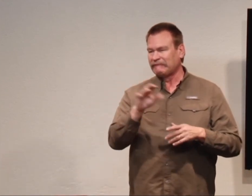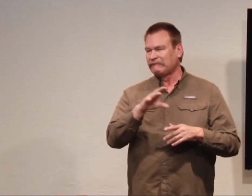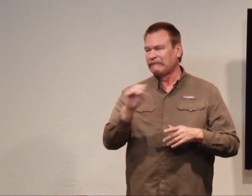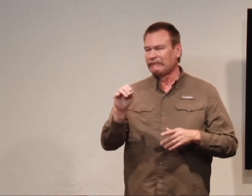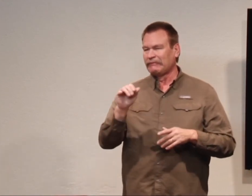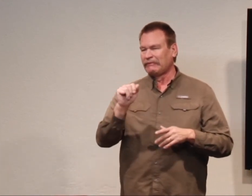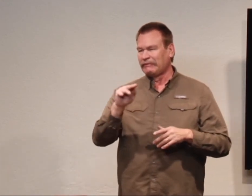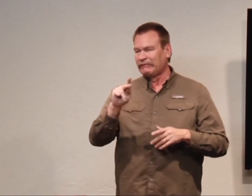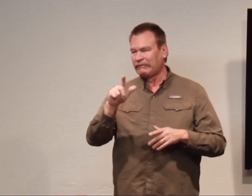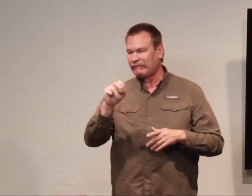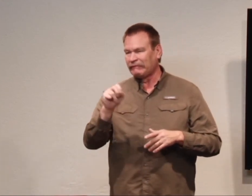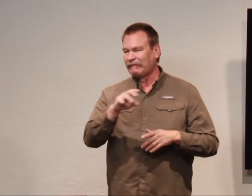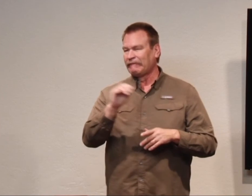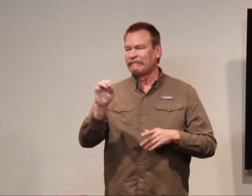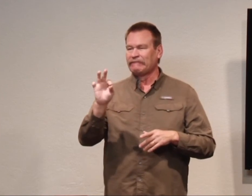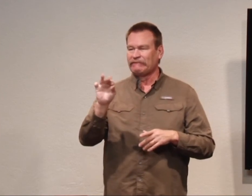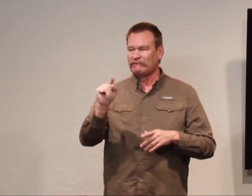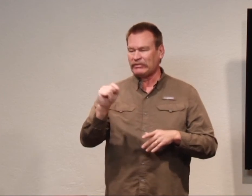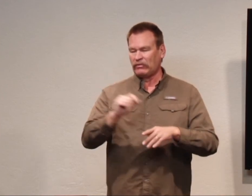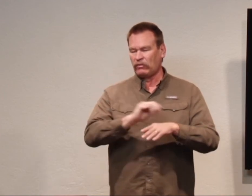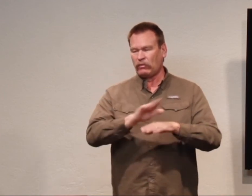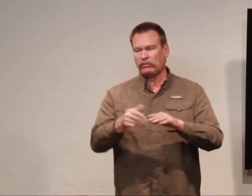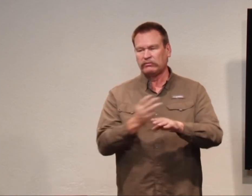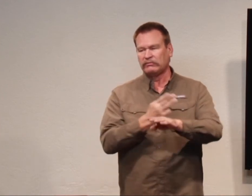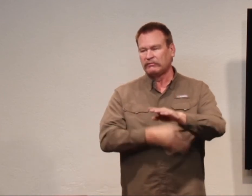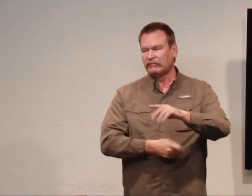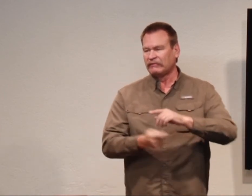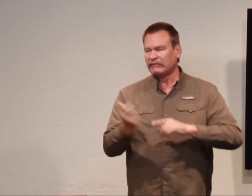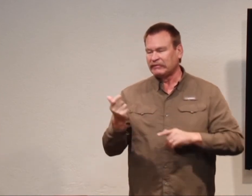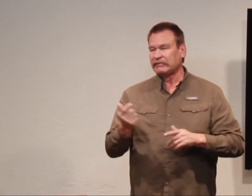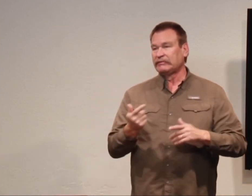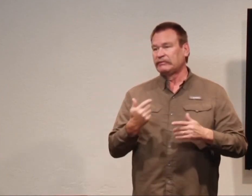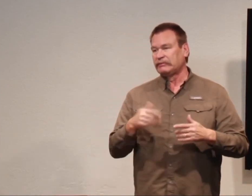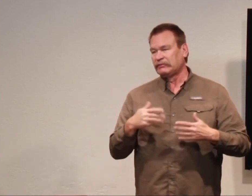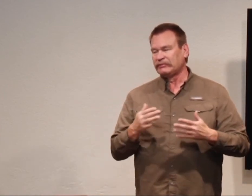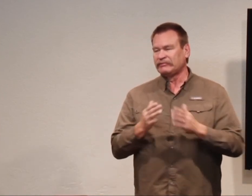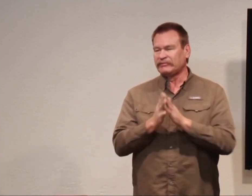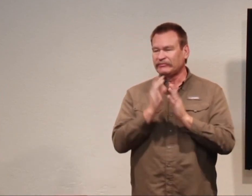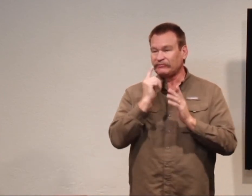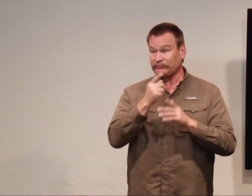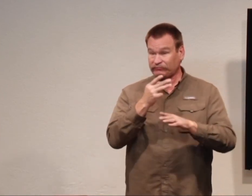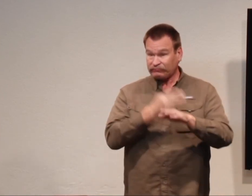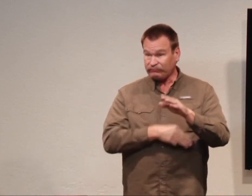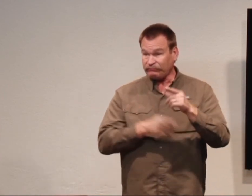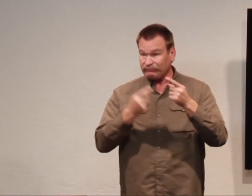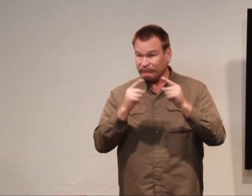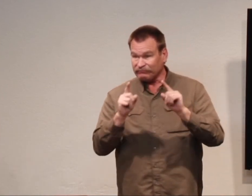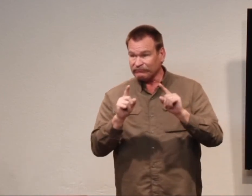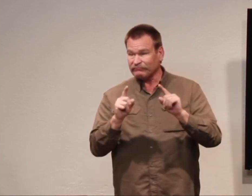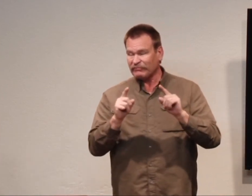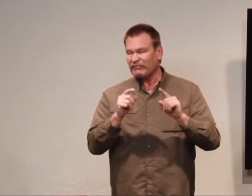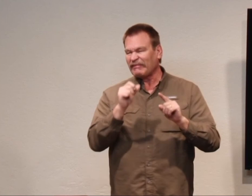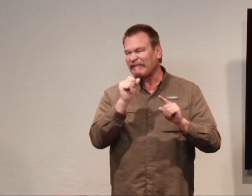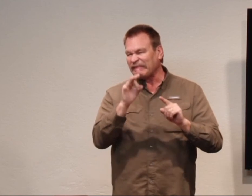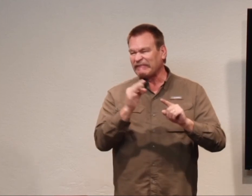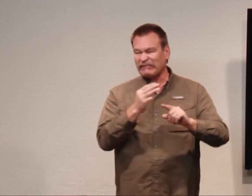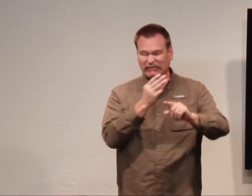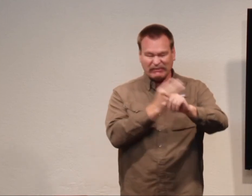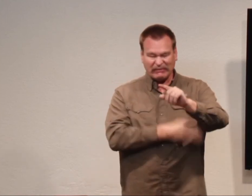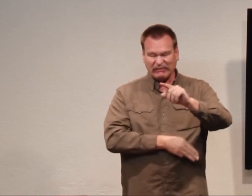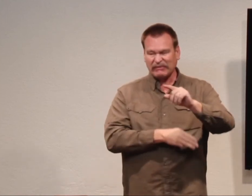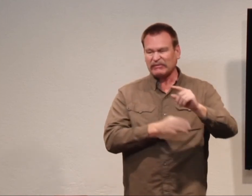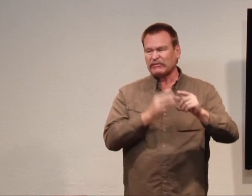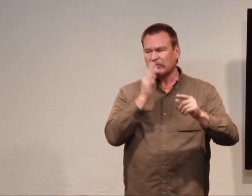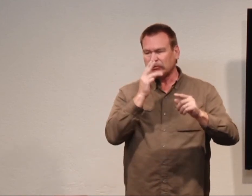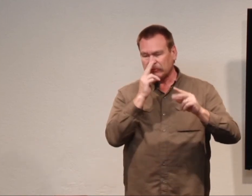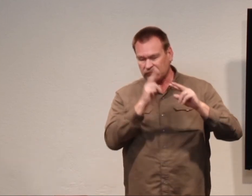ability. His calf and his ankle and his foot are gonna be removed. So would you pray for him that it would be